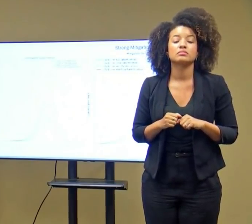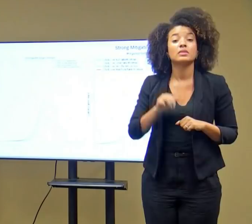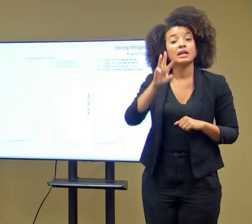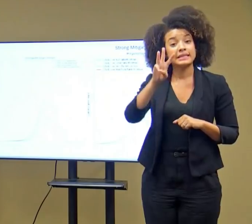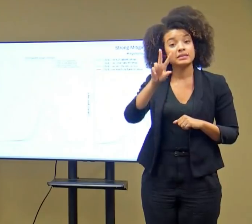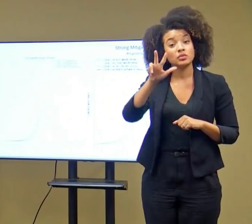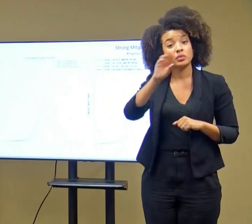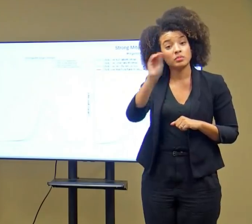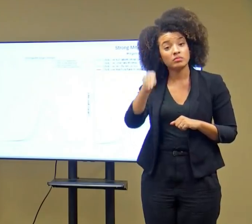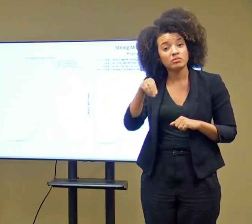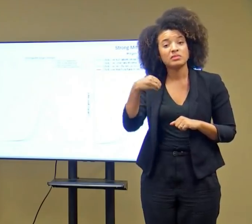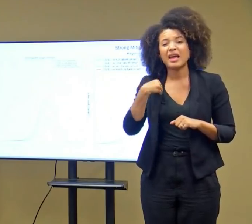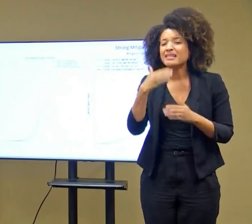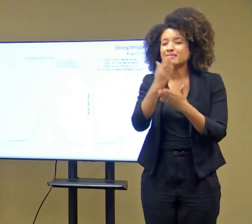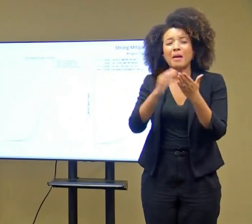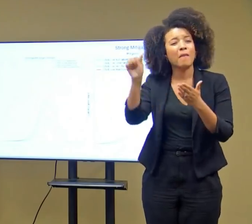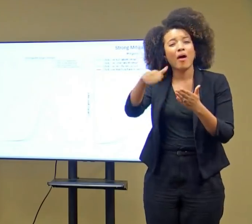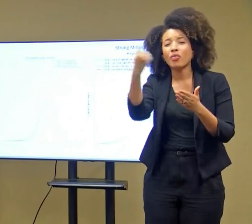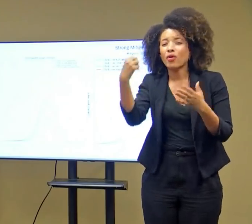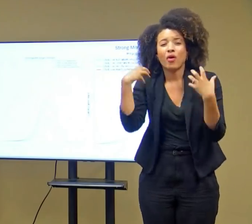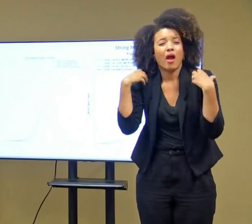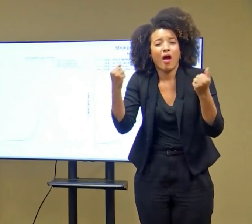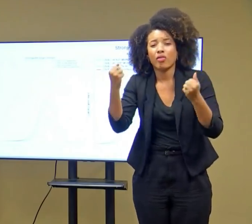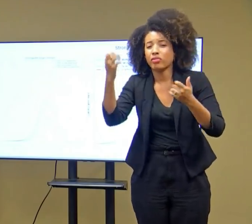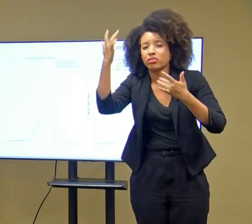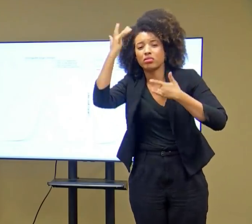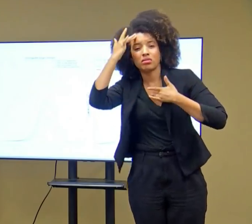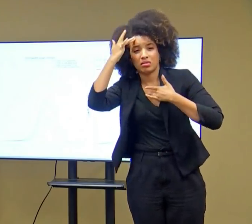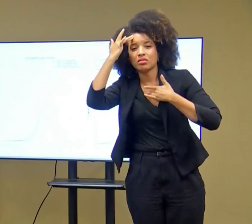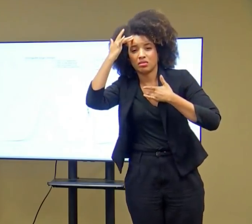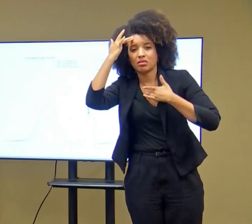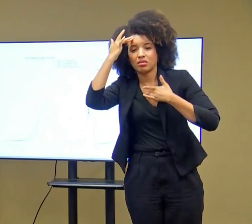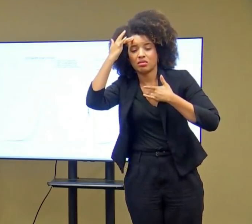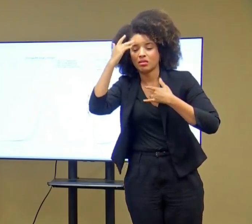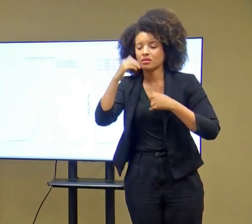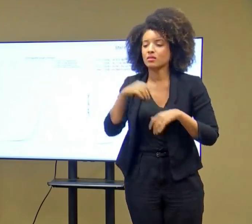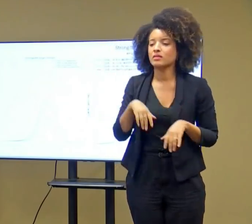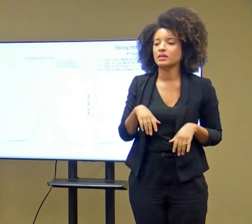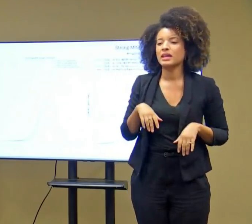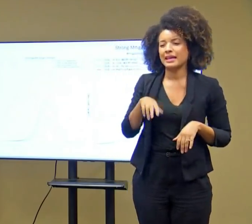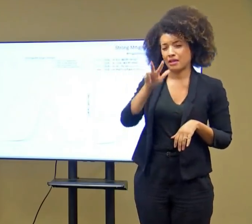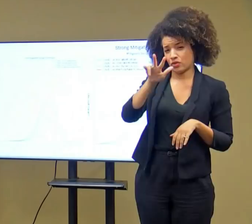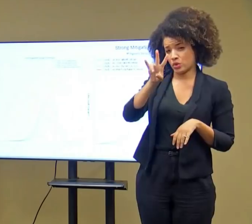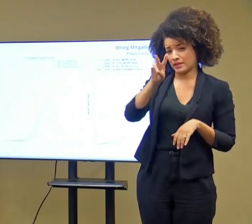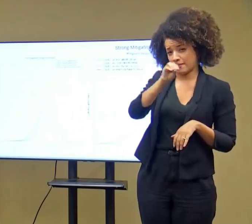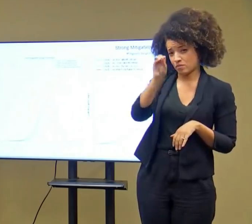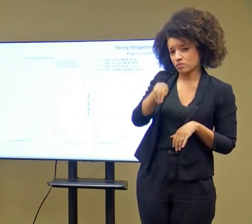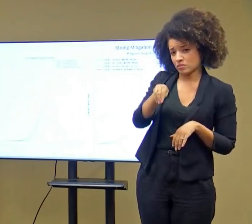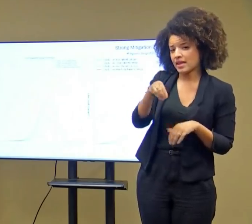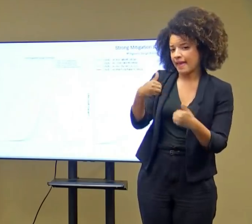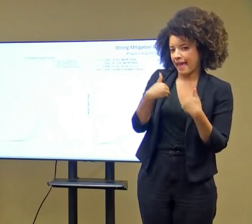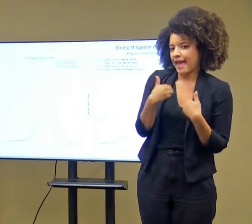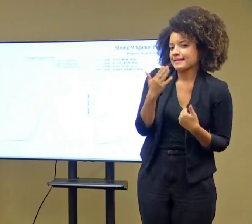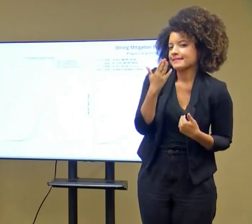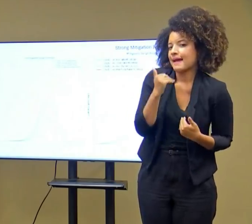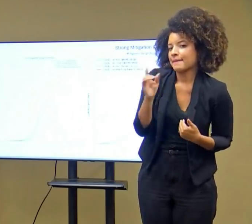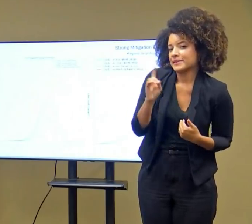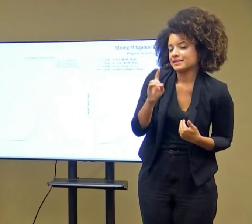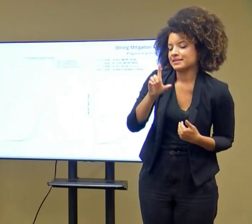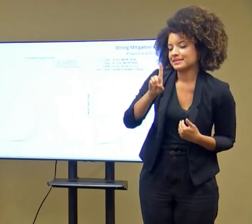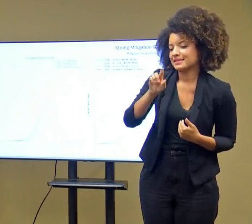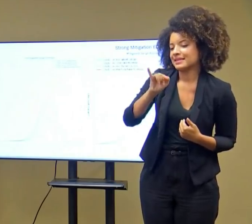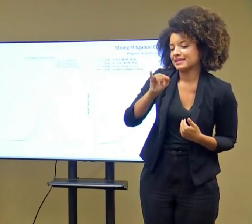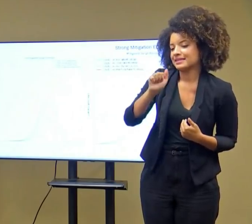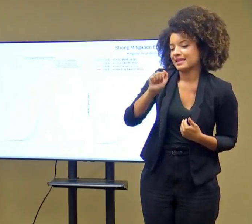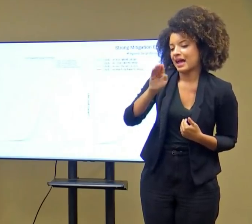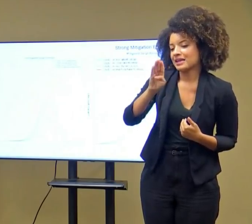63% had some underlying health condition, and with 37% specifically having diabetes. And then